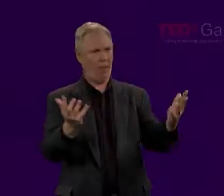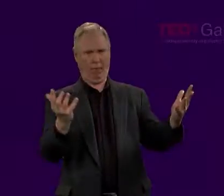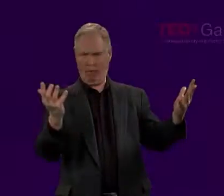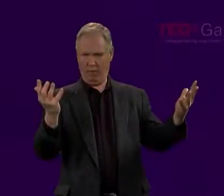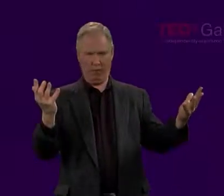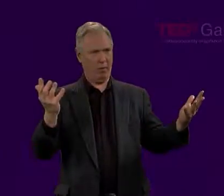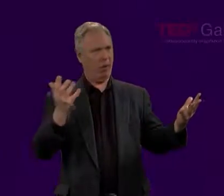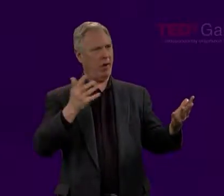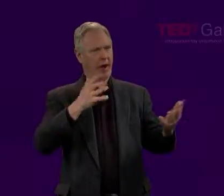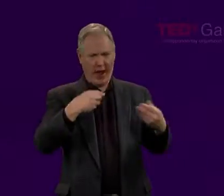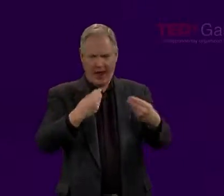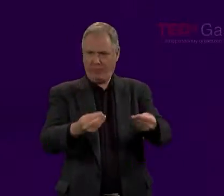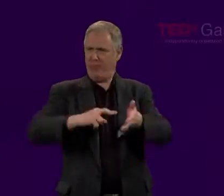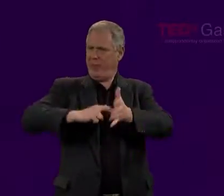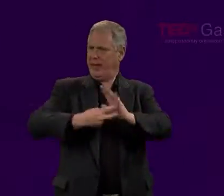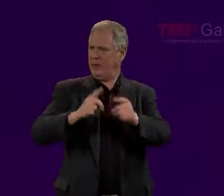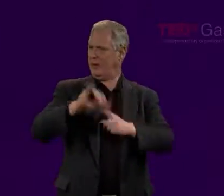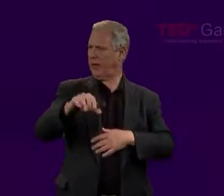We made a nice curve